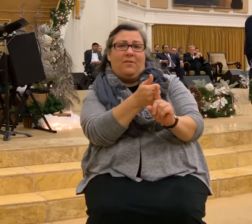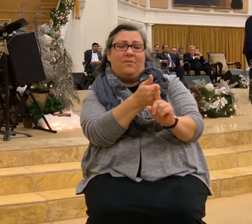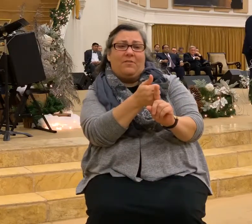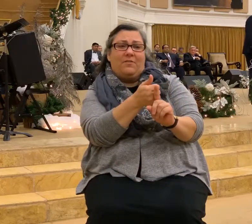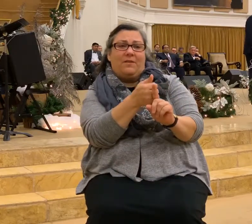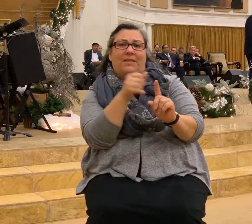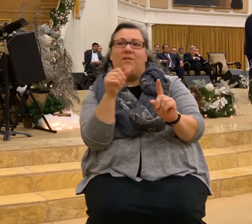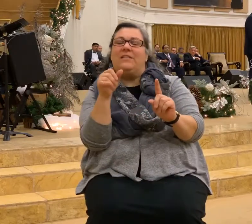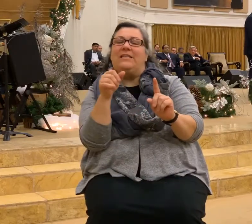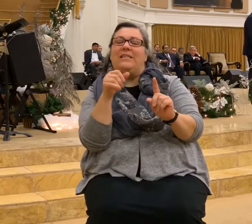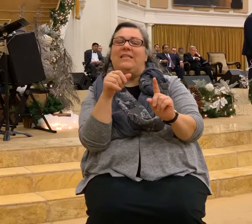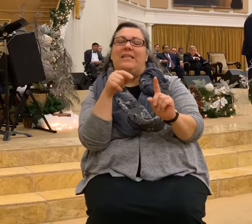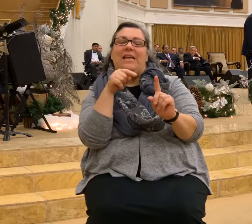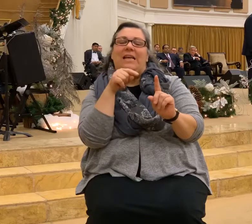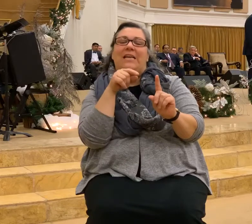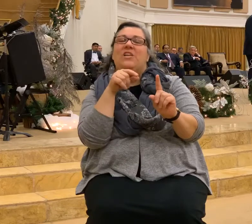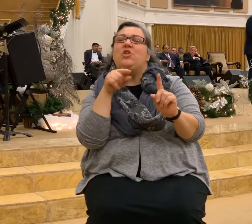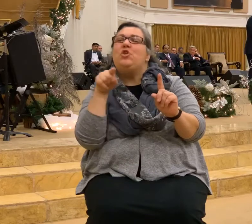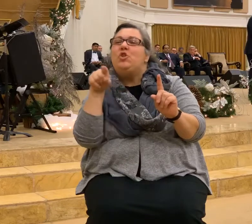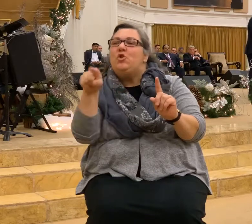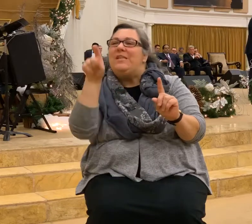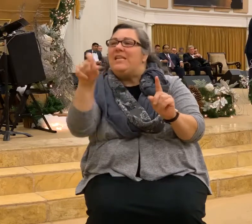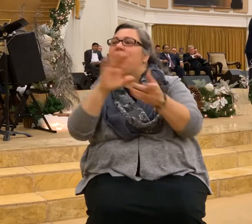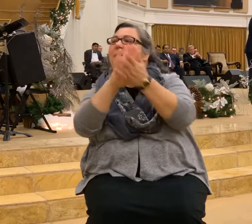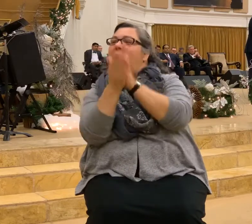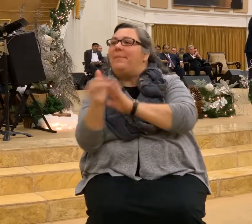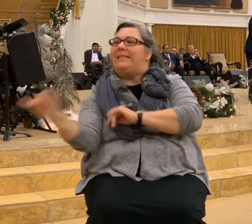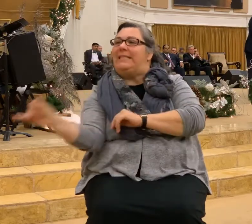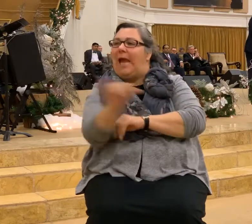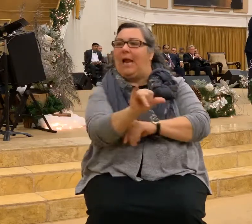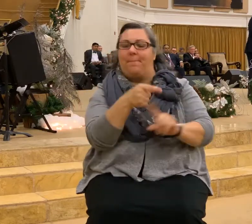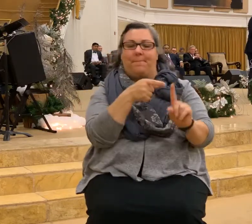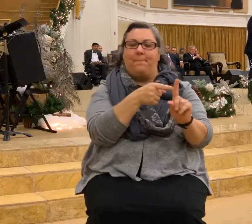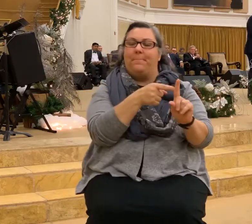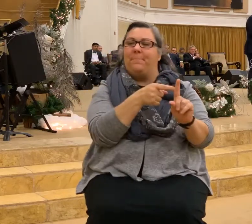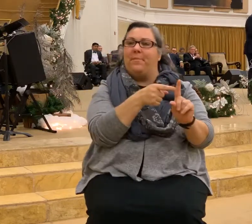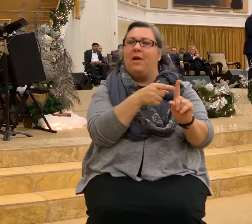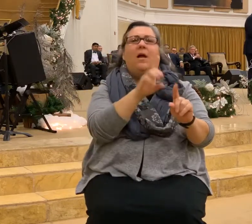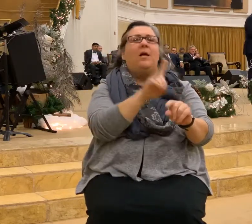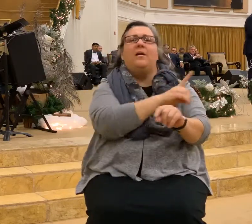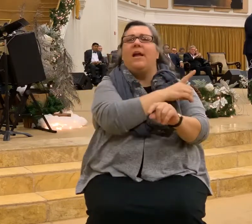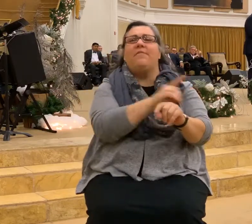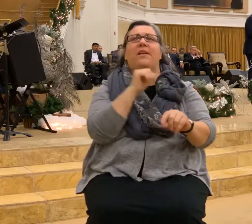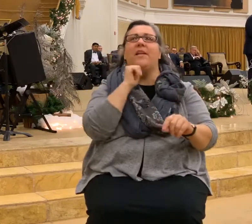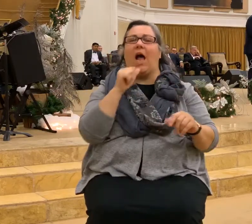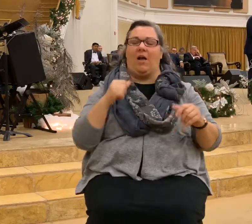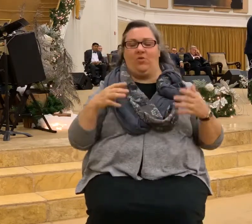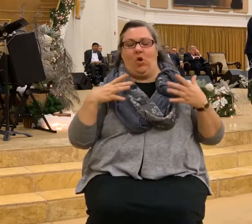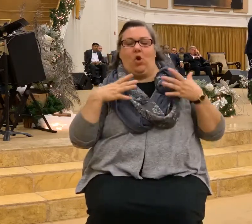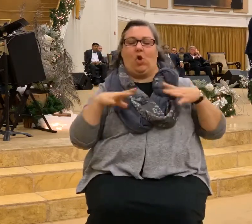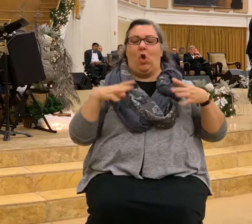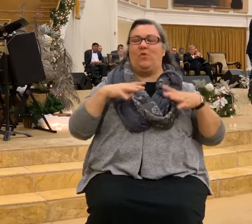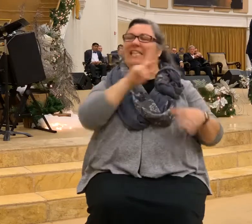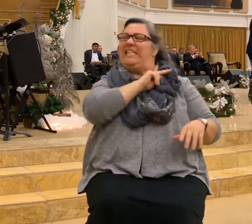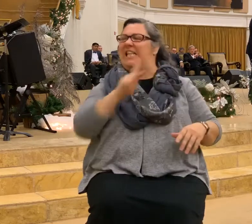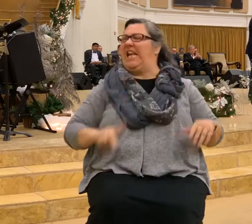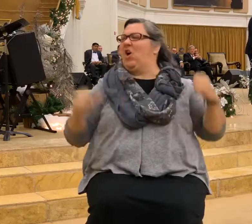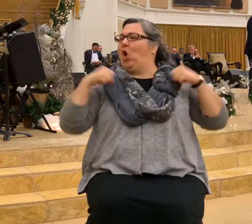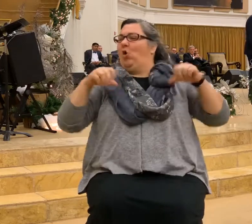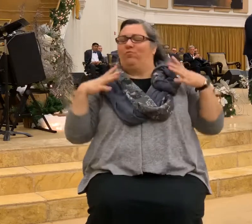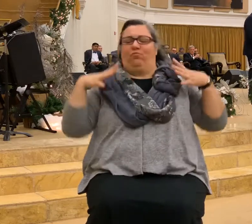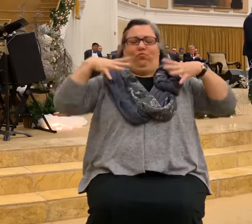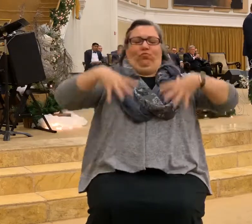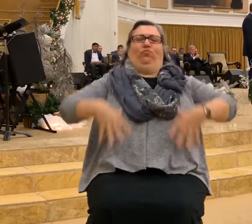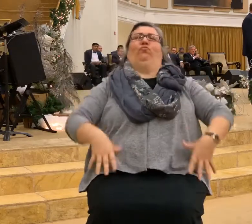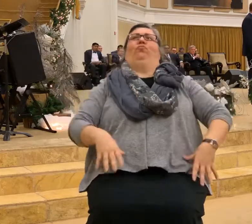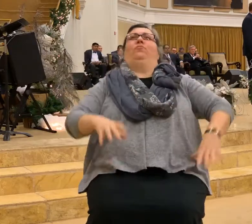be. David came. He didn't come with his kingly robe on. He didn't come with a